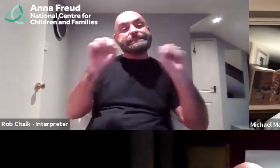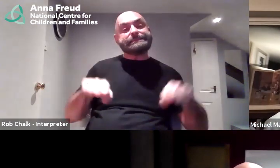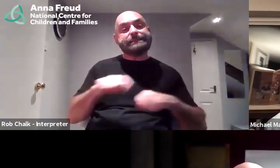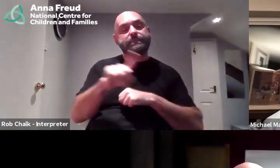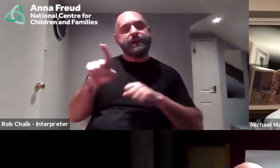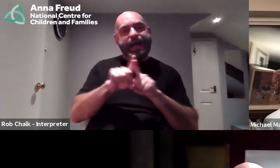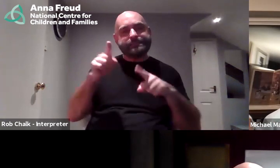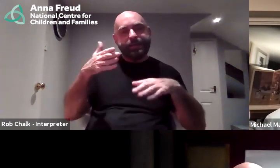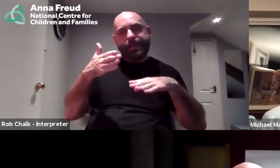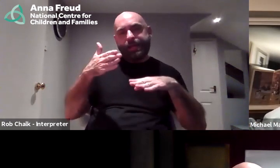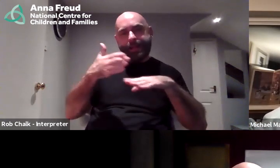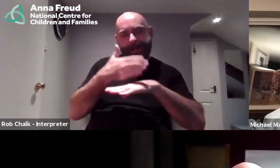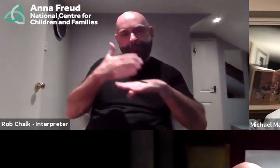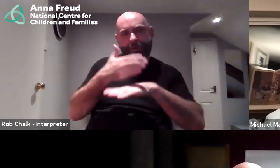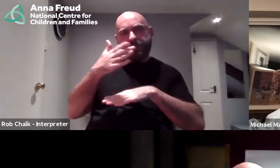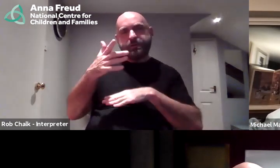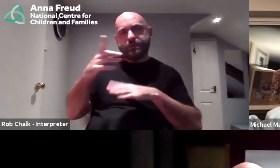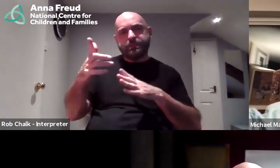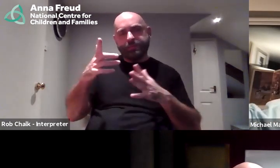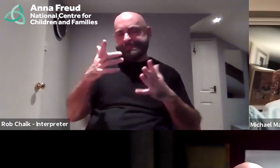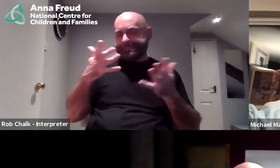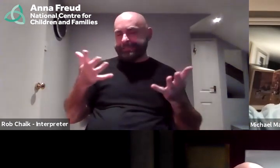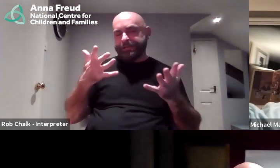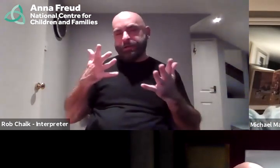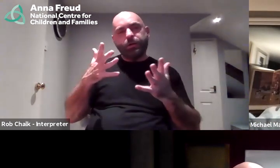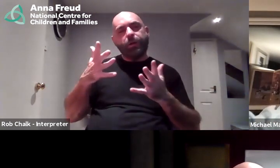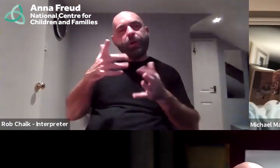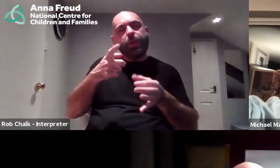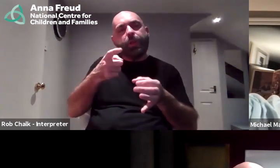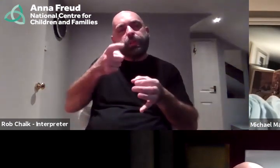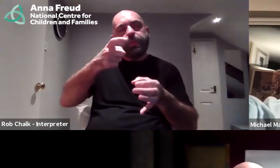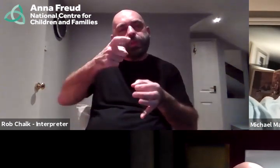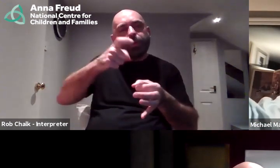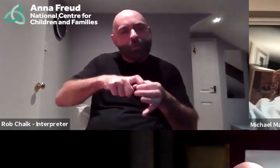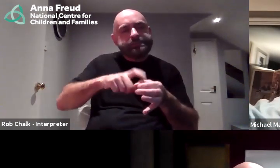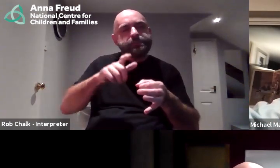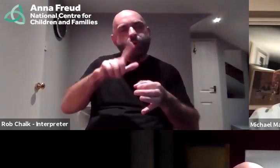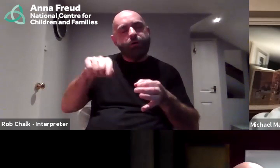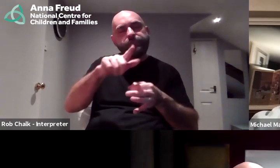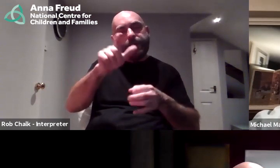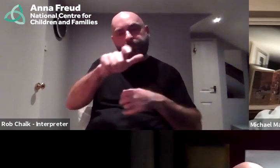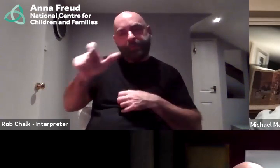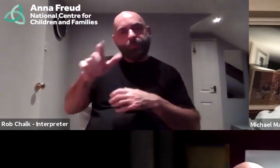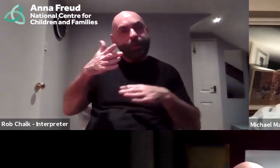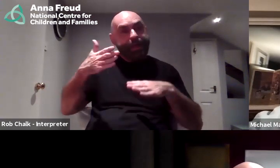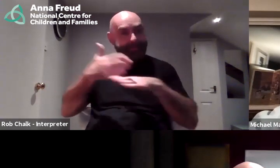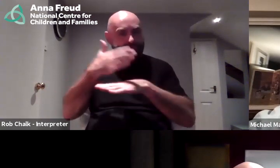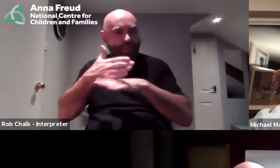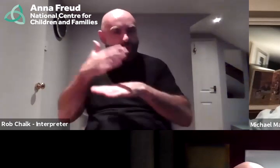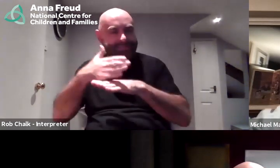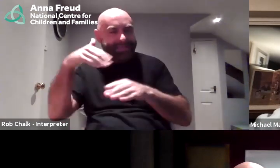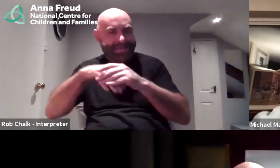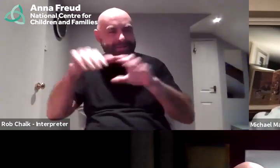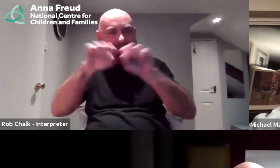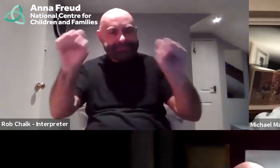employer, and we might say anchor institution. So the quality of working life for people employed in the